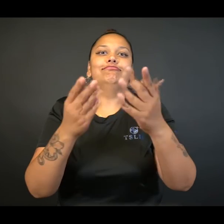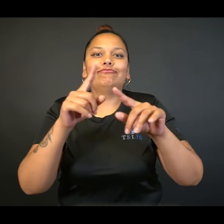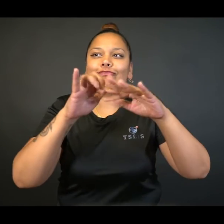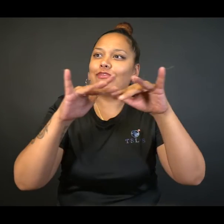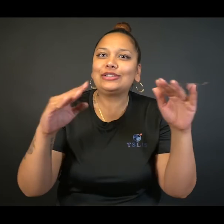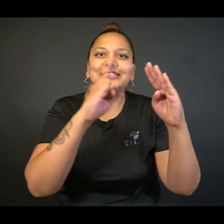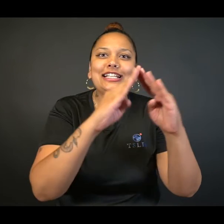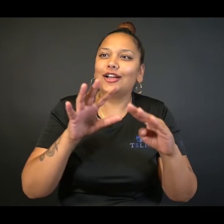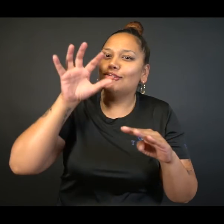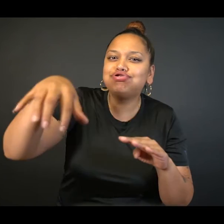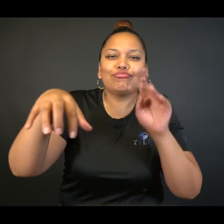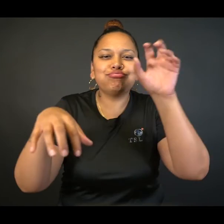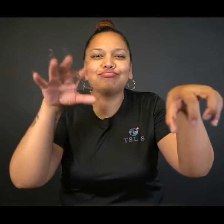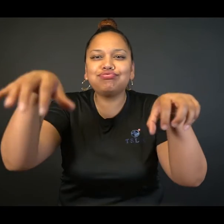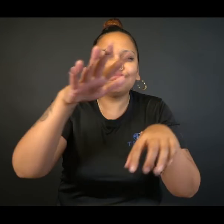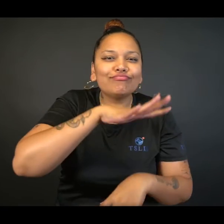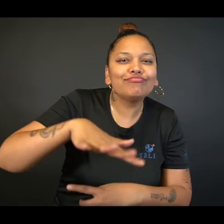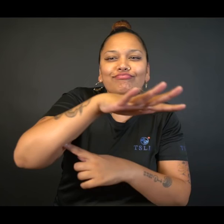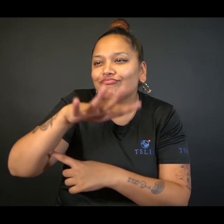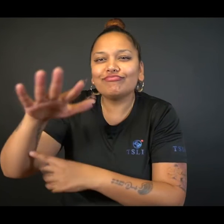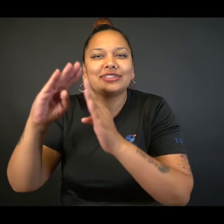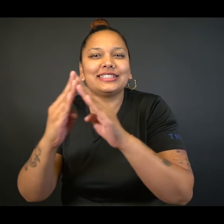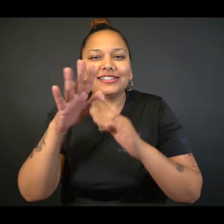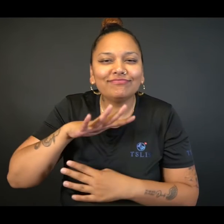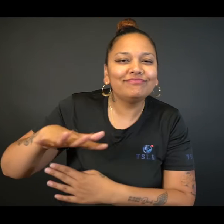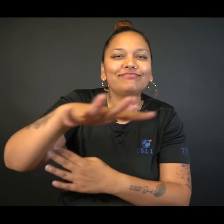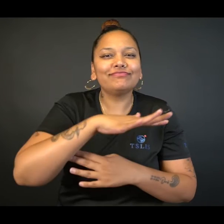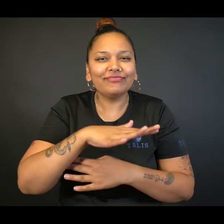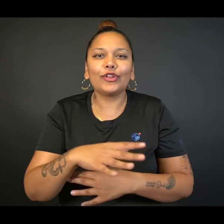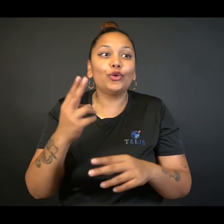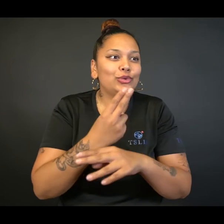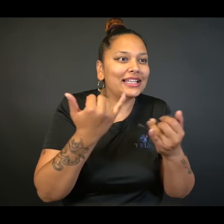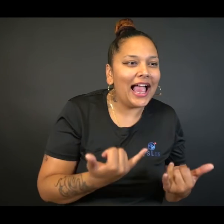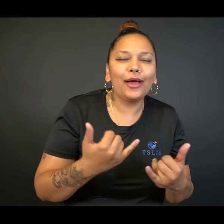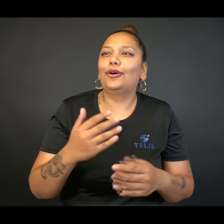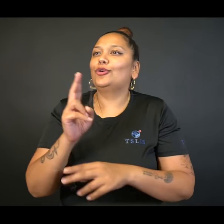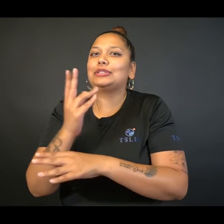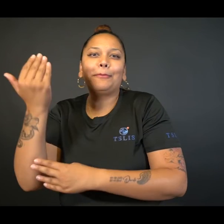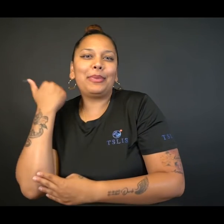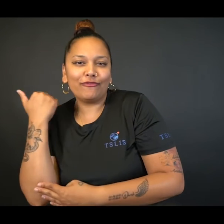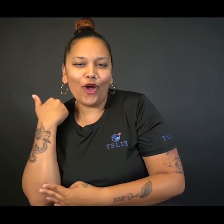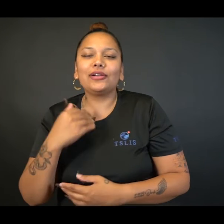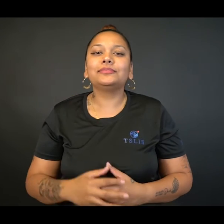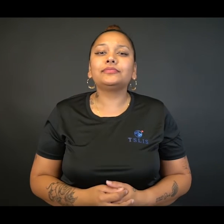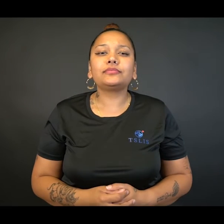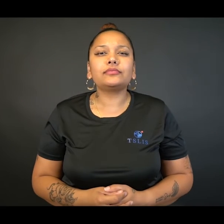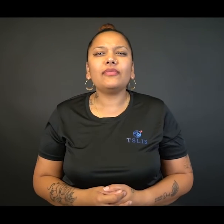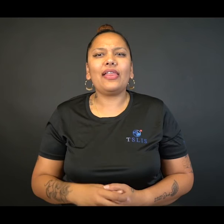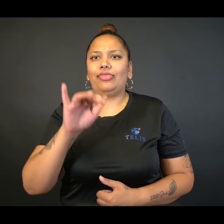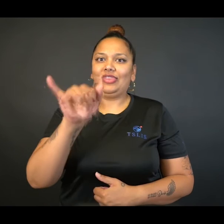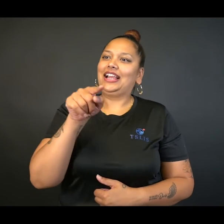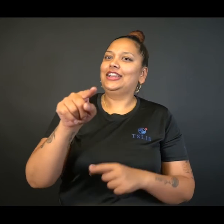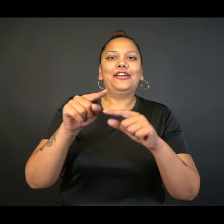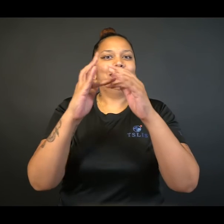of different lampposts, and though it actually shows there is actually a